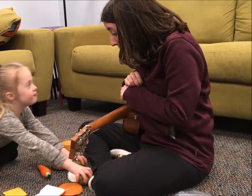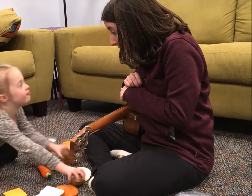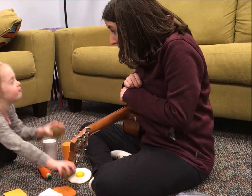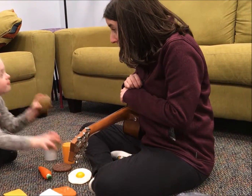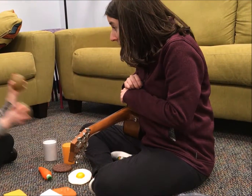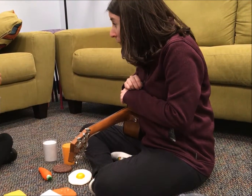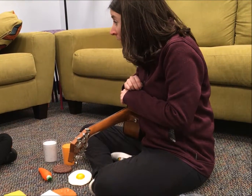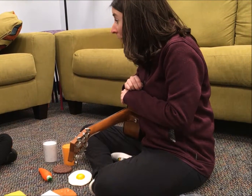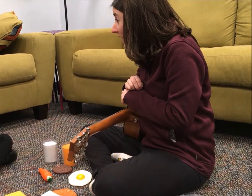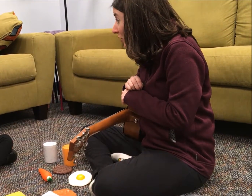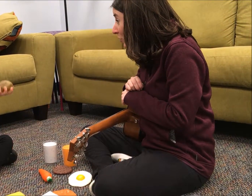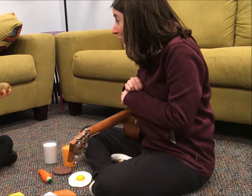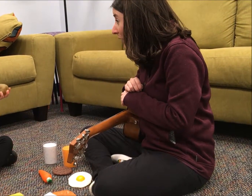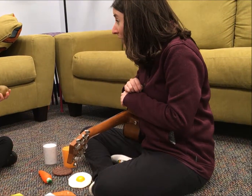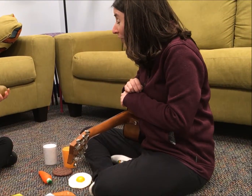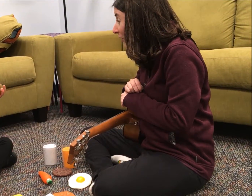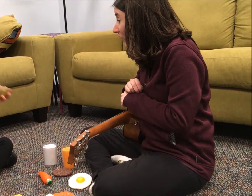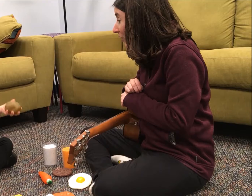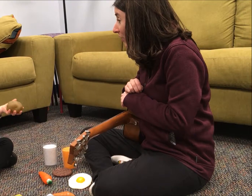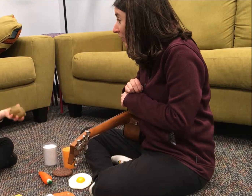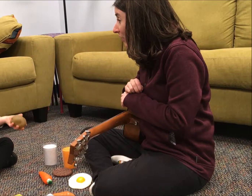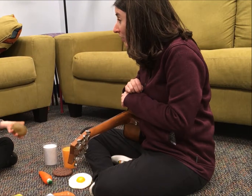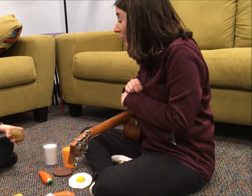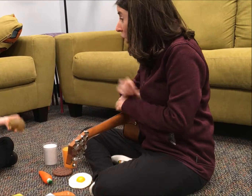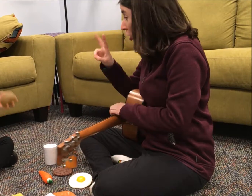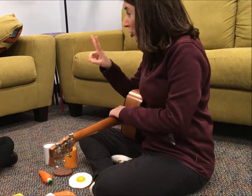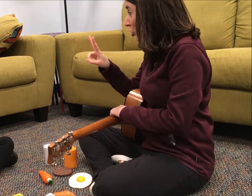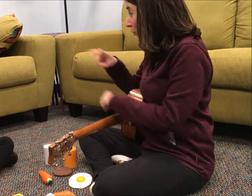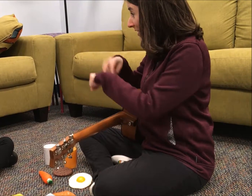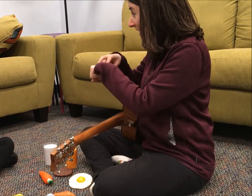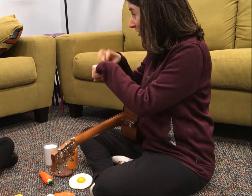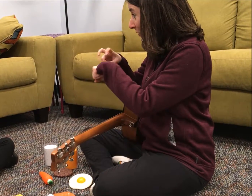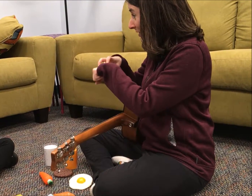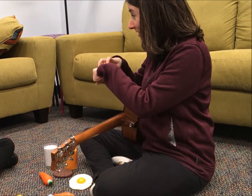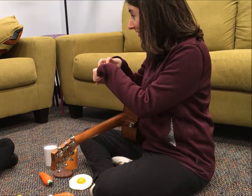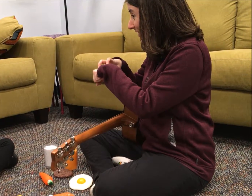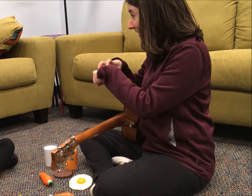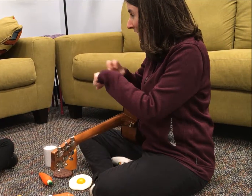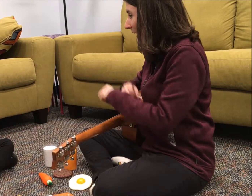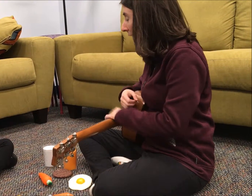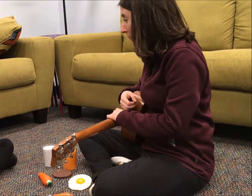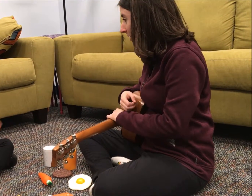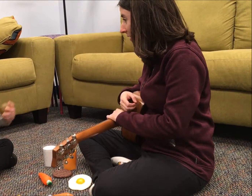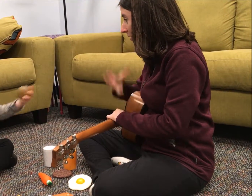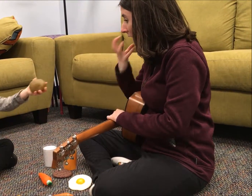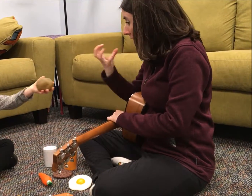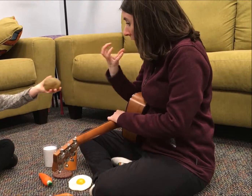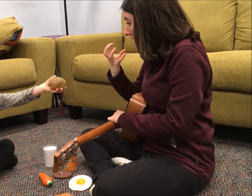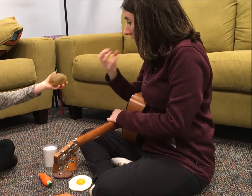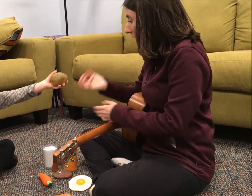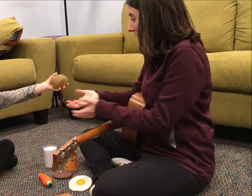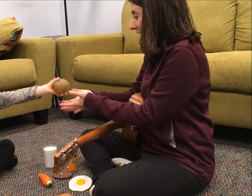potato? How many potatoes do you have? 1, 2, 2 potatoes. Are they hot potatoes? 3, Thank